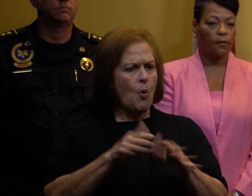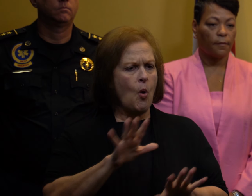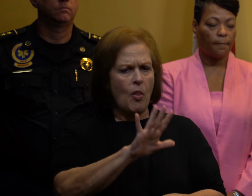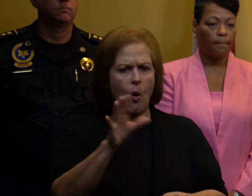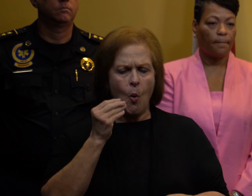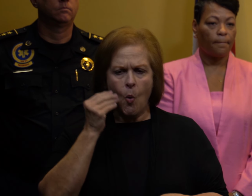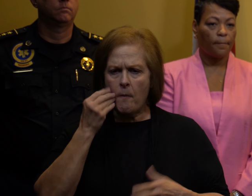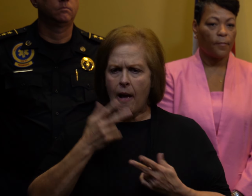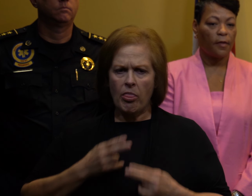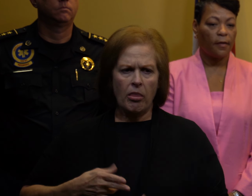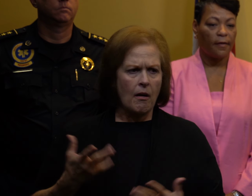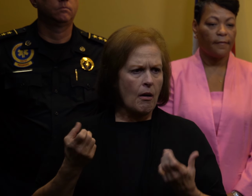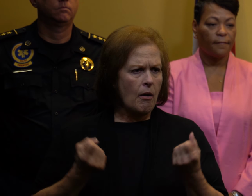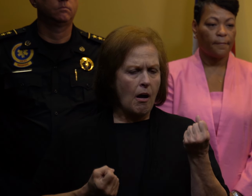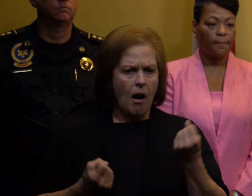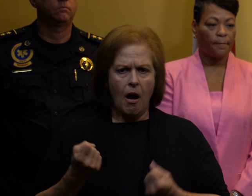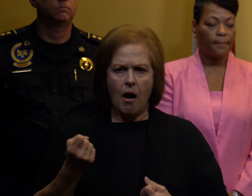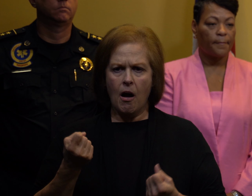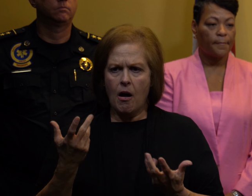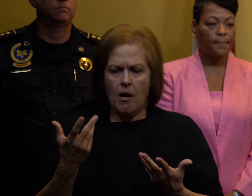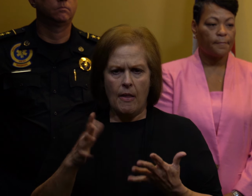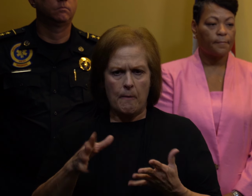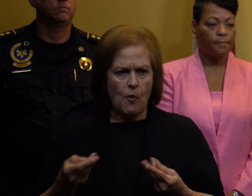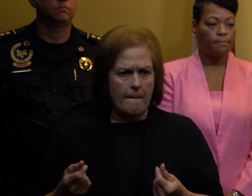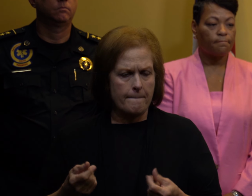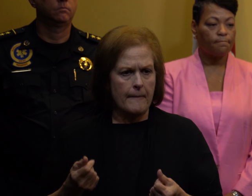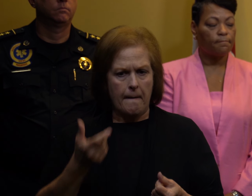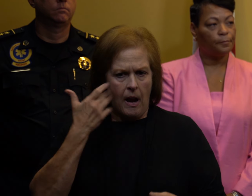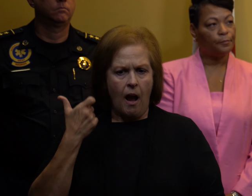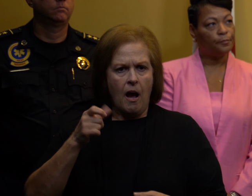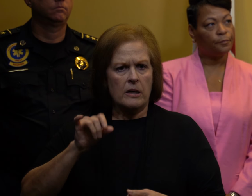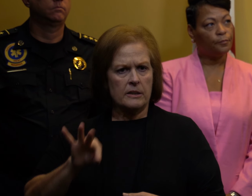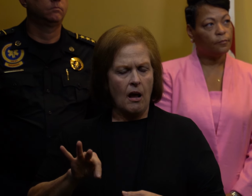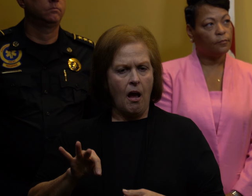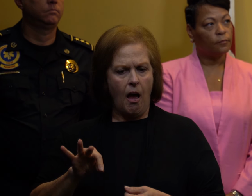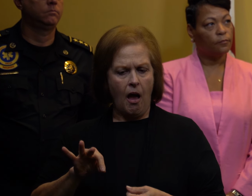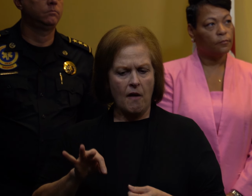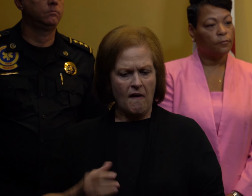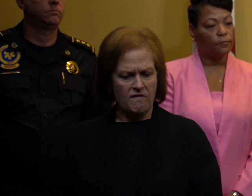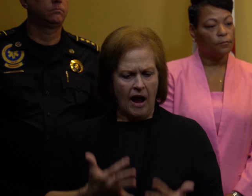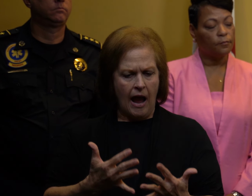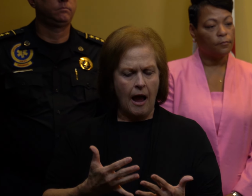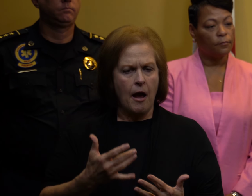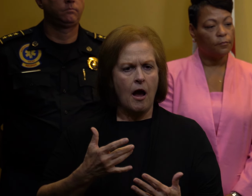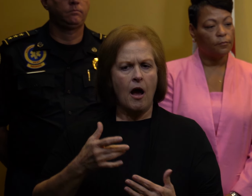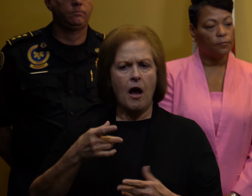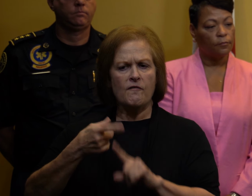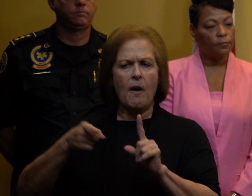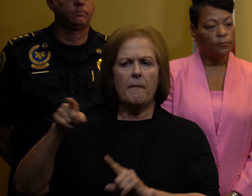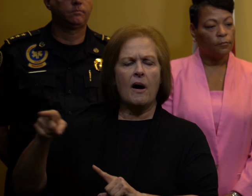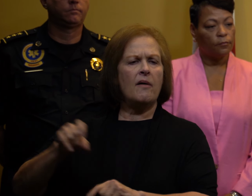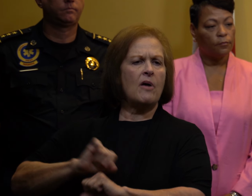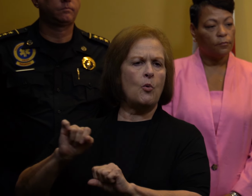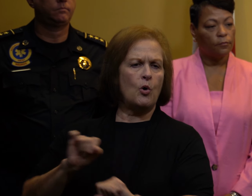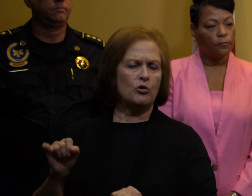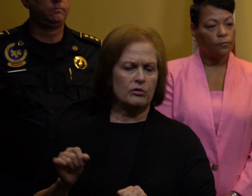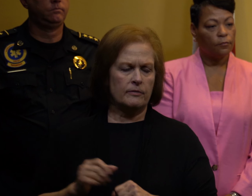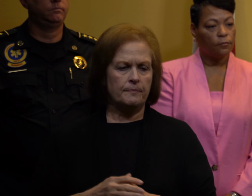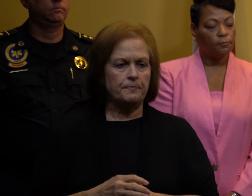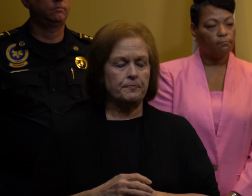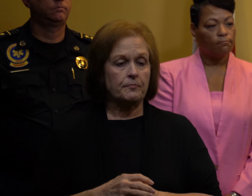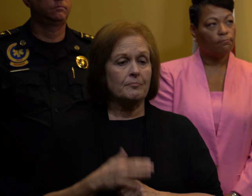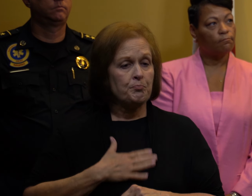their car, their property due to a fire that starts like consumer fireworks.